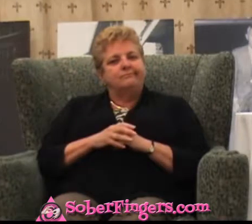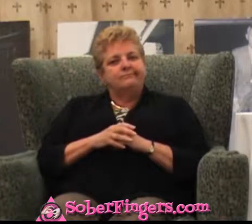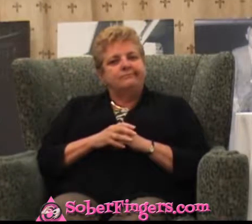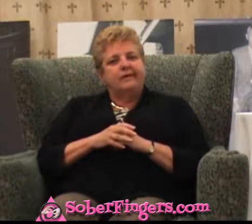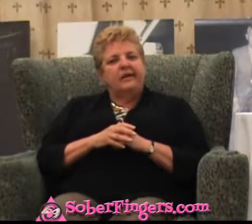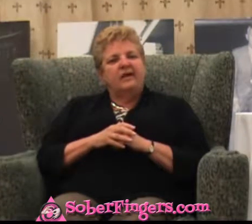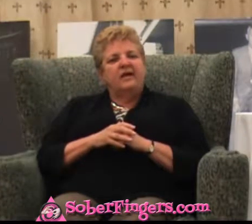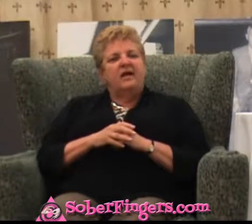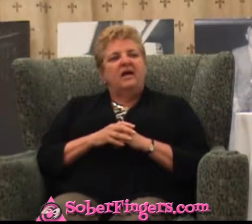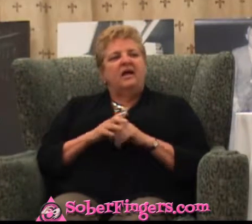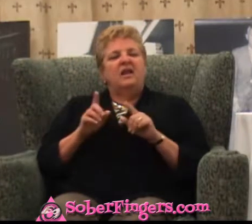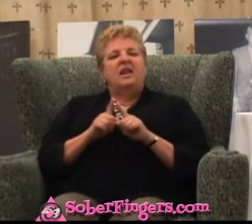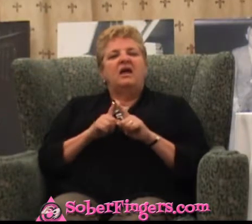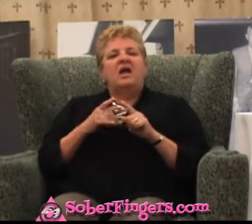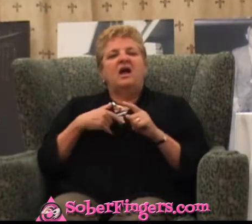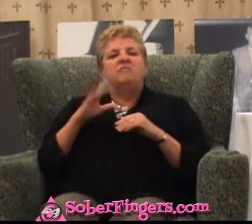Like I was less than.